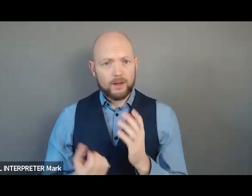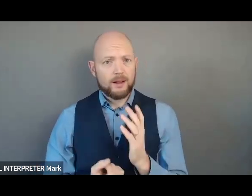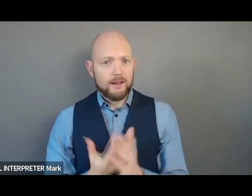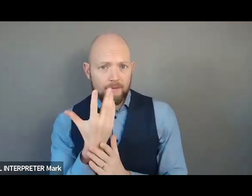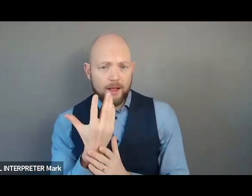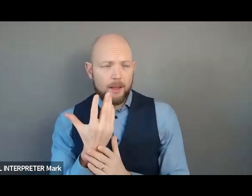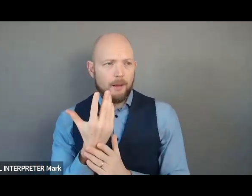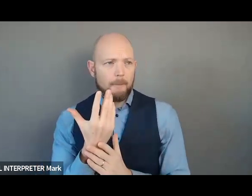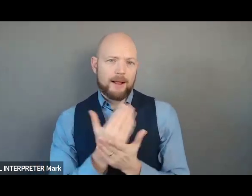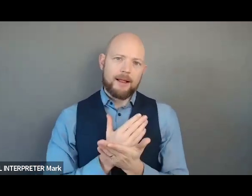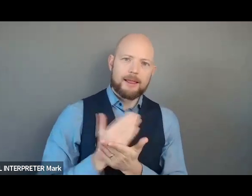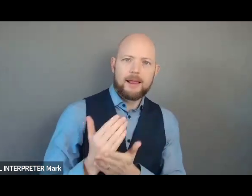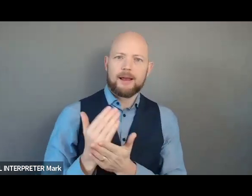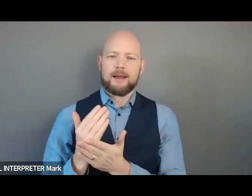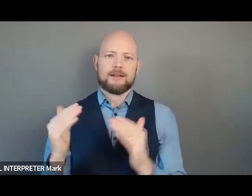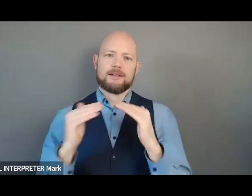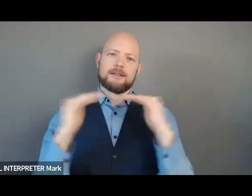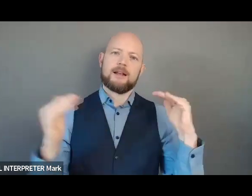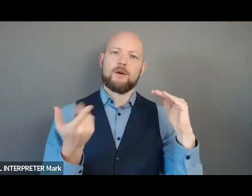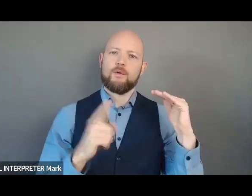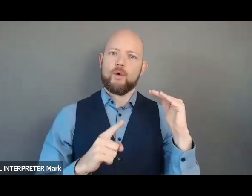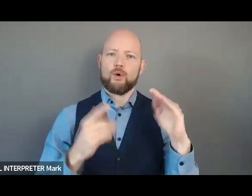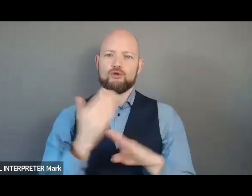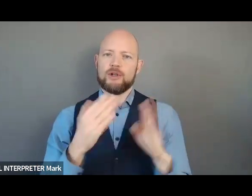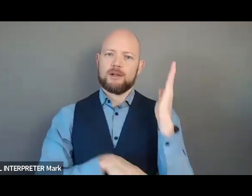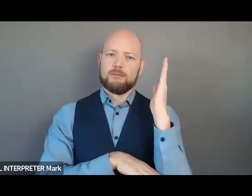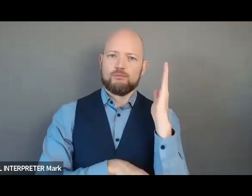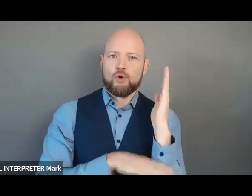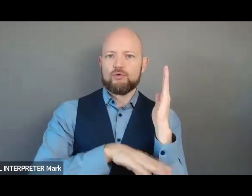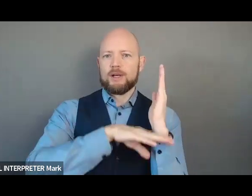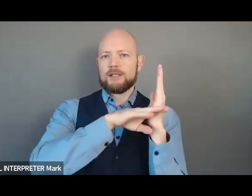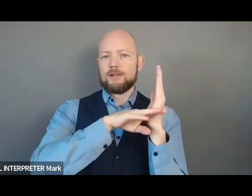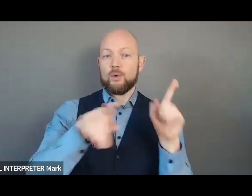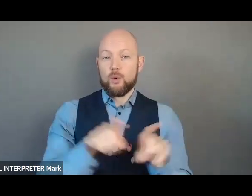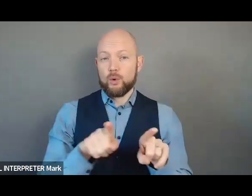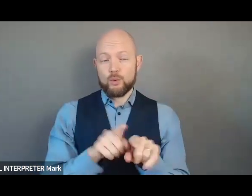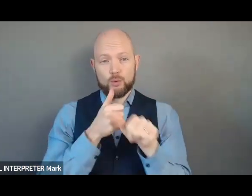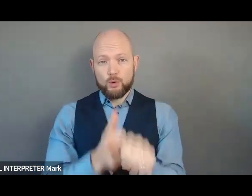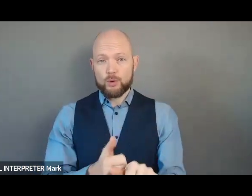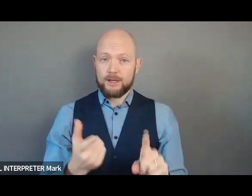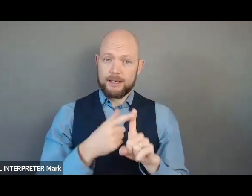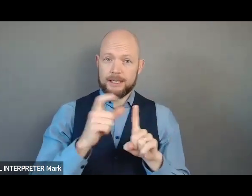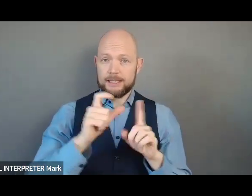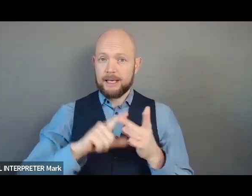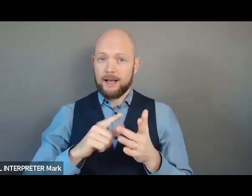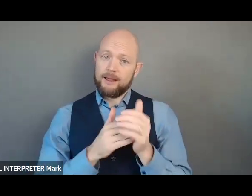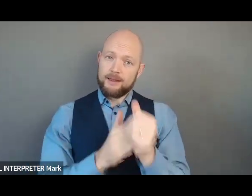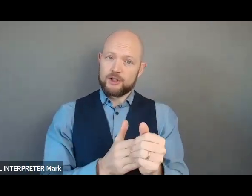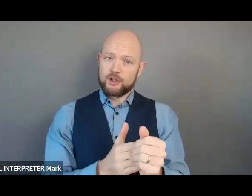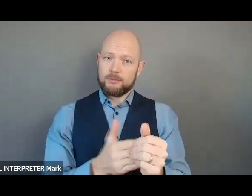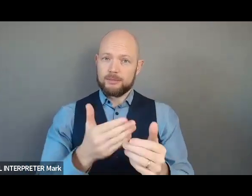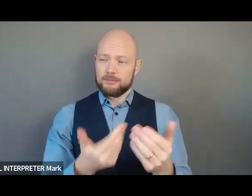opaque standards for career progression, support in EDI leadership in academic roles,